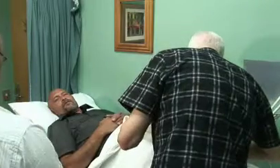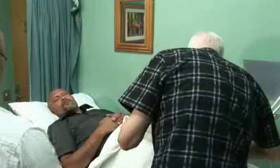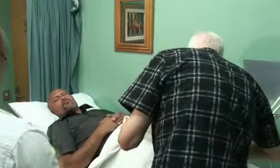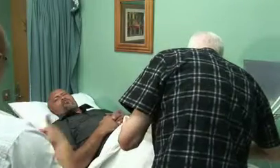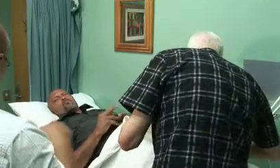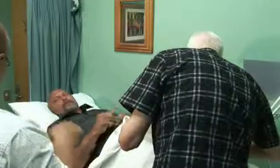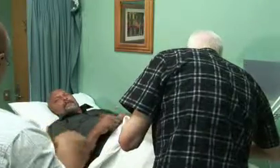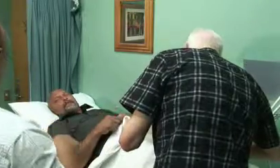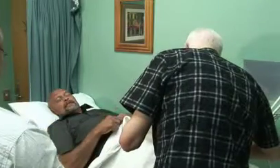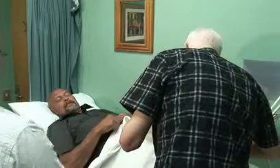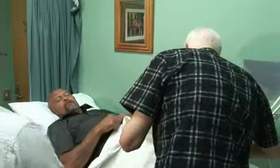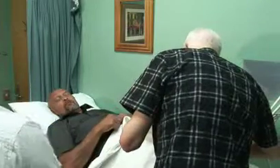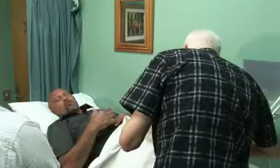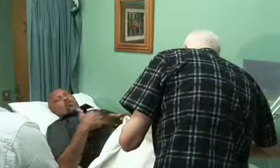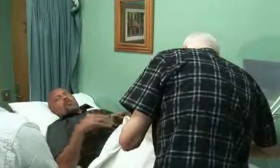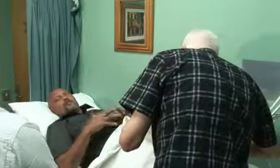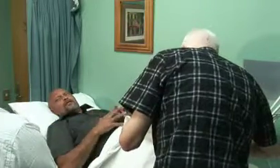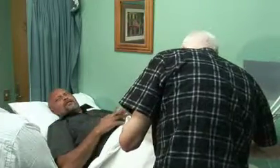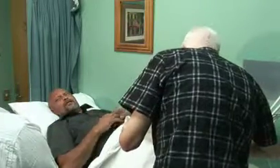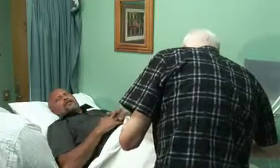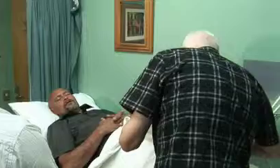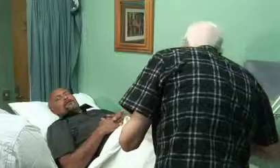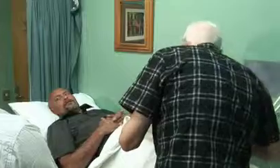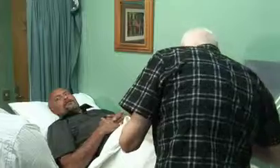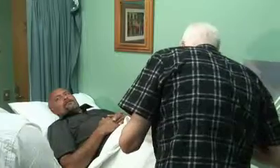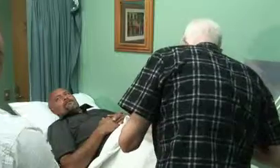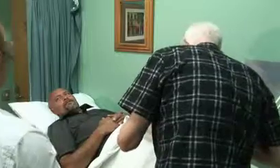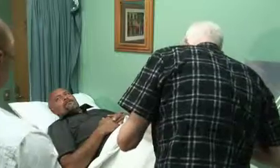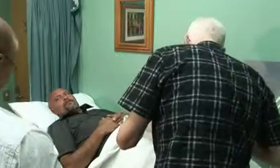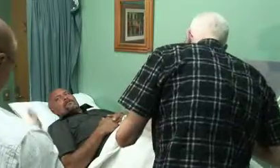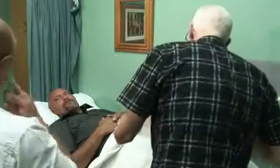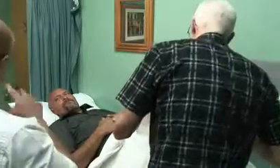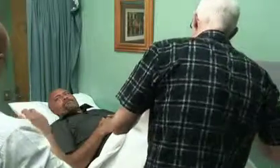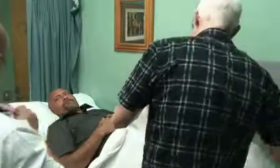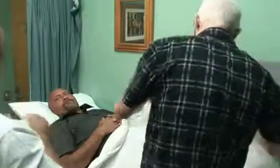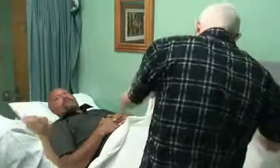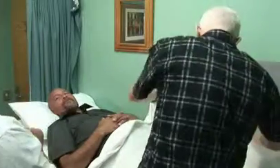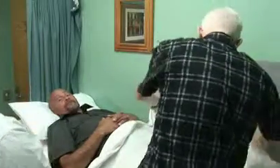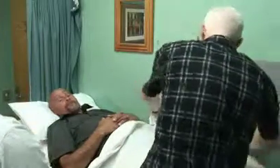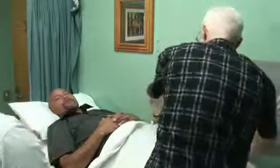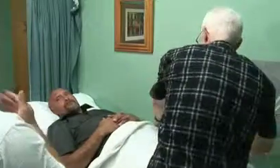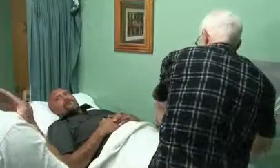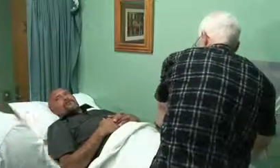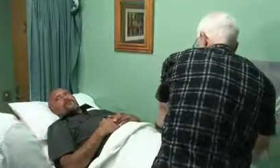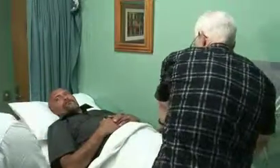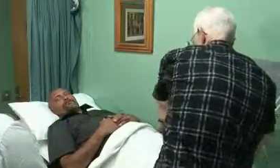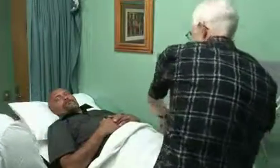Right. Is it sore when I press in here? Yes, that's it. Yeah, it's pretty sore there. Yes, I see what the problem is. Thank you.